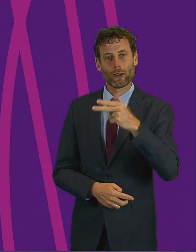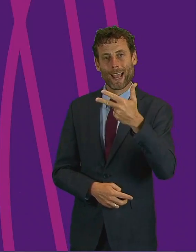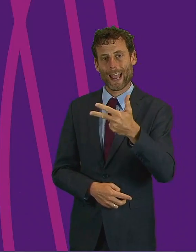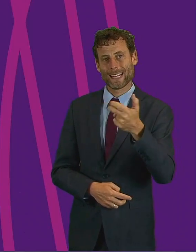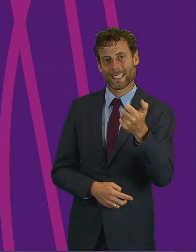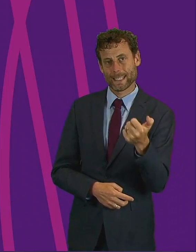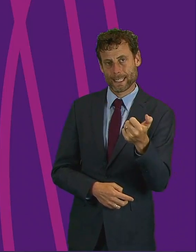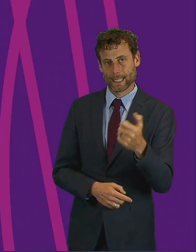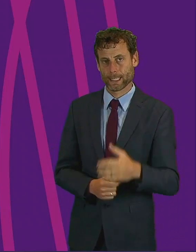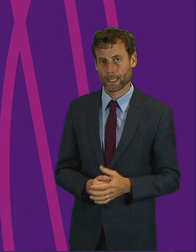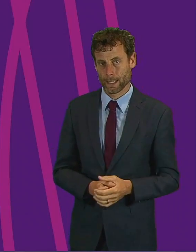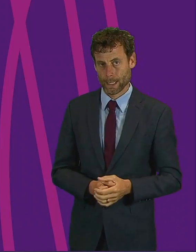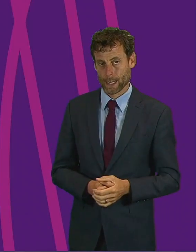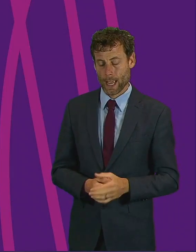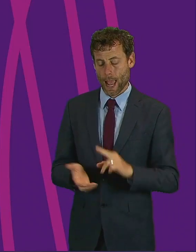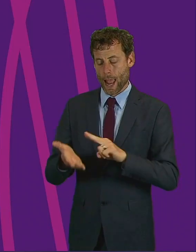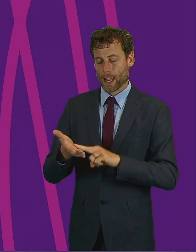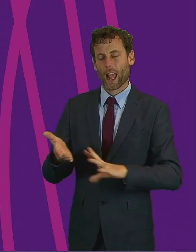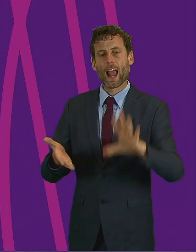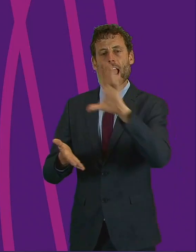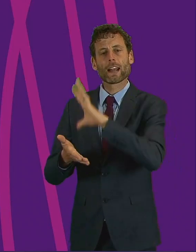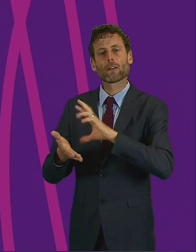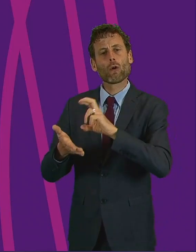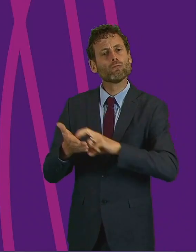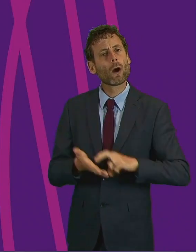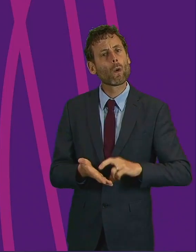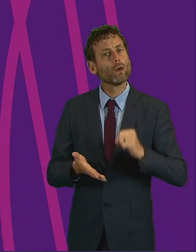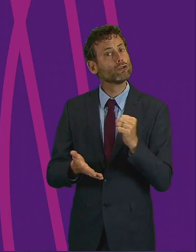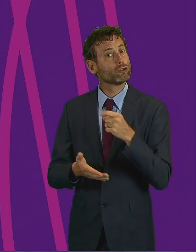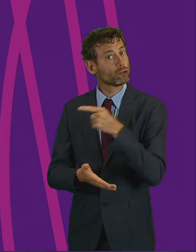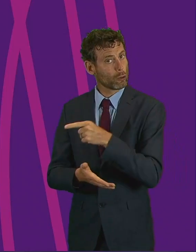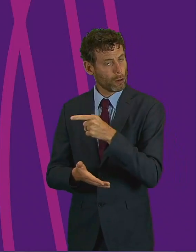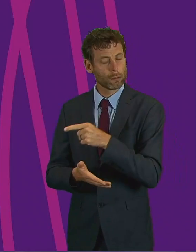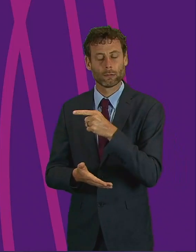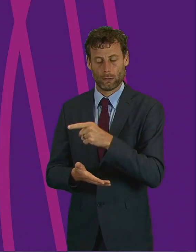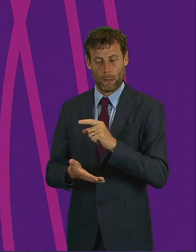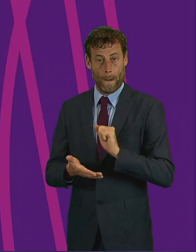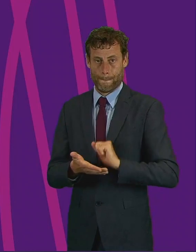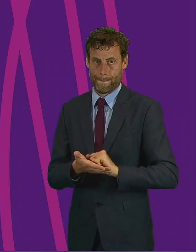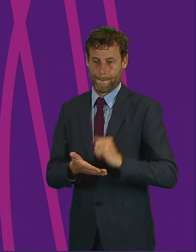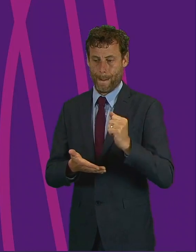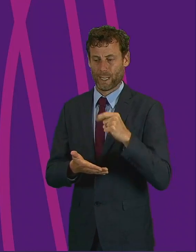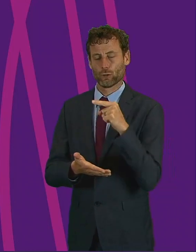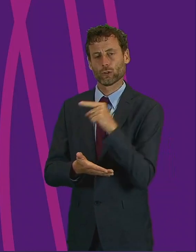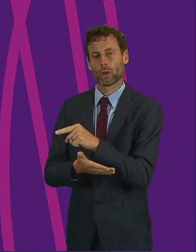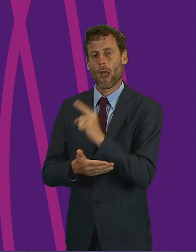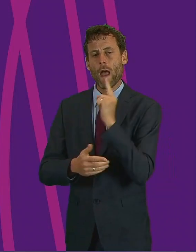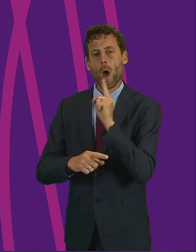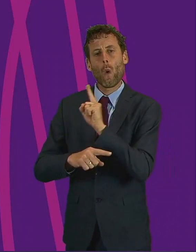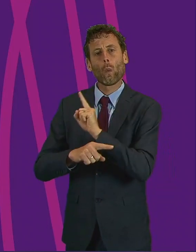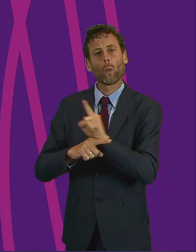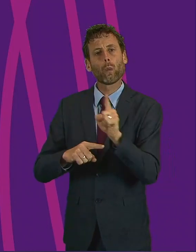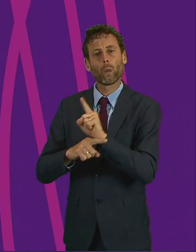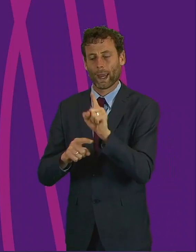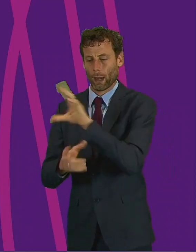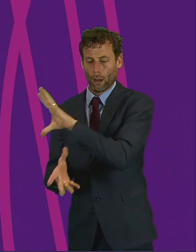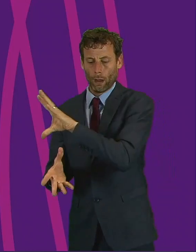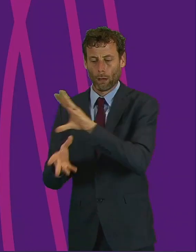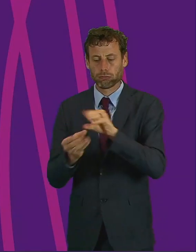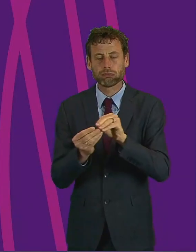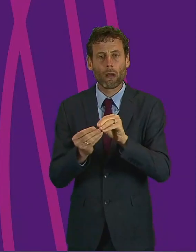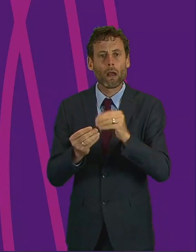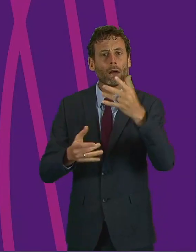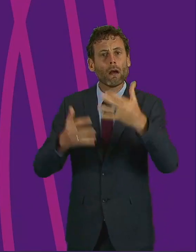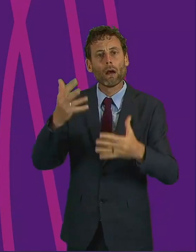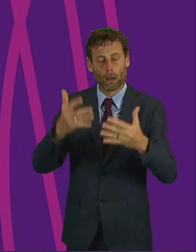2,386. National Records of Scotland, of course, has just published its more detailed weekly report. Unlike the daily statistics,